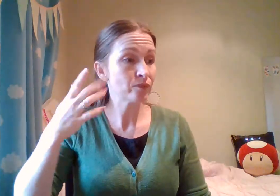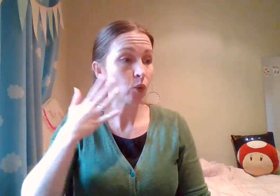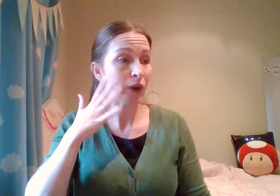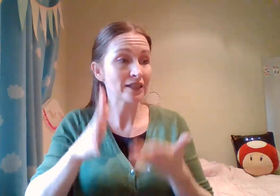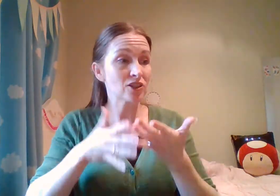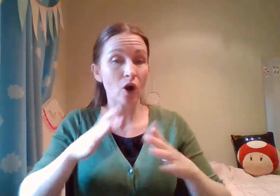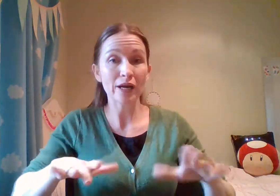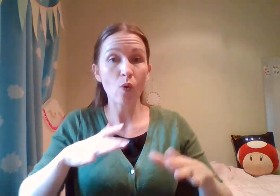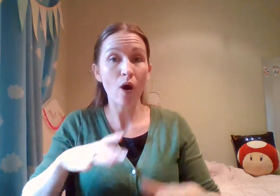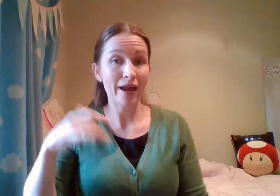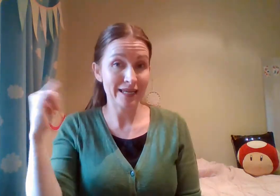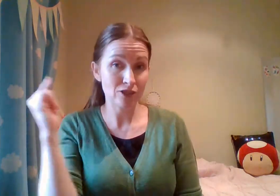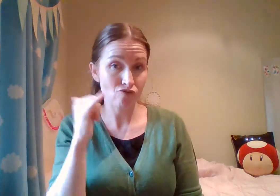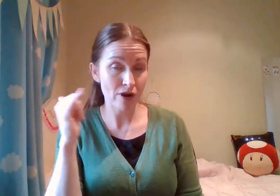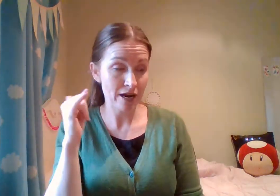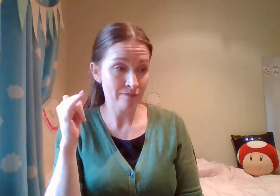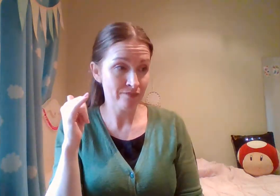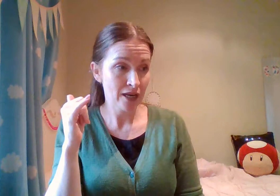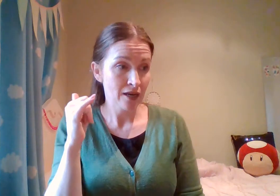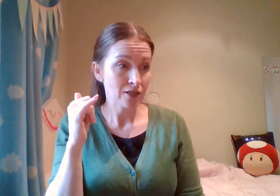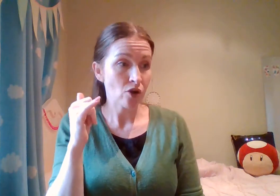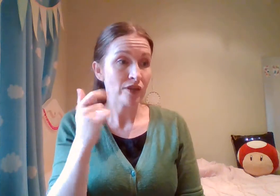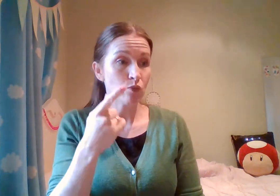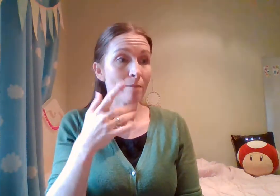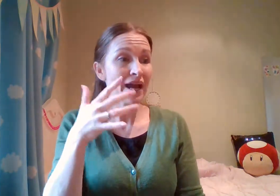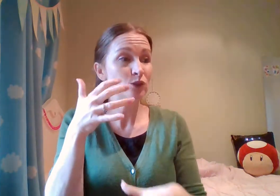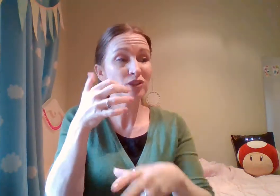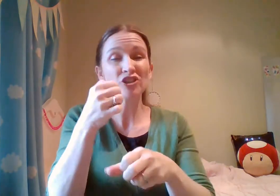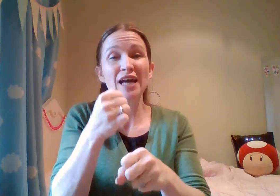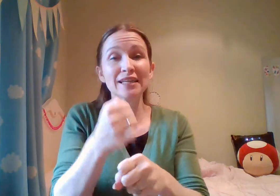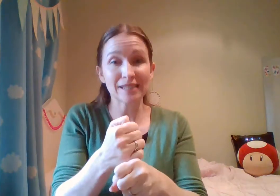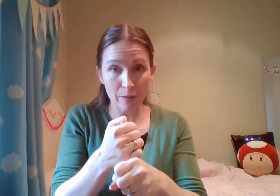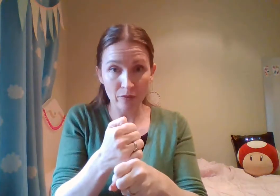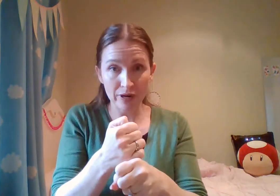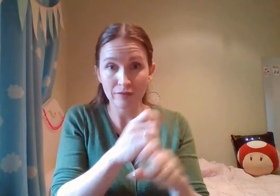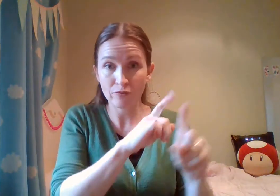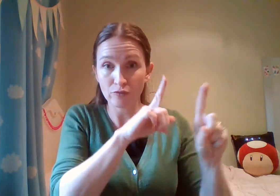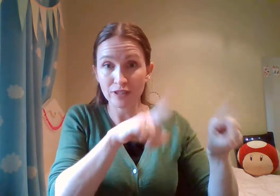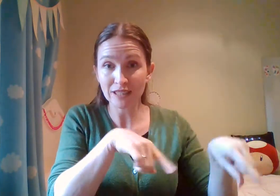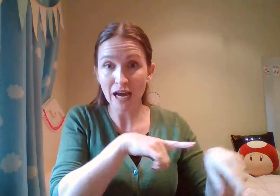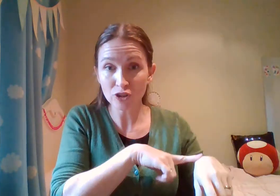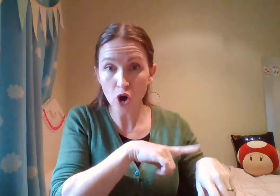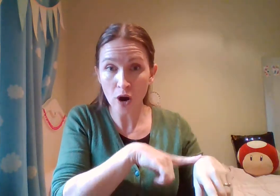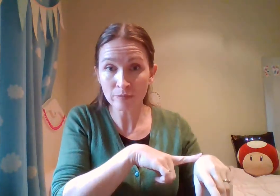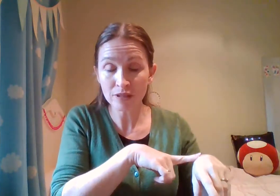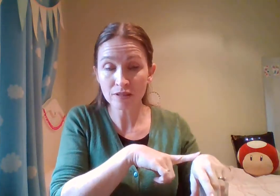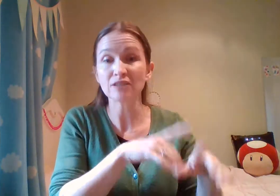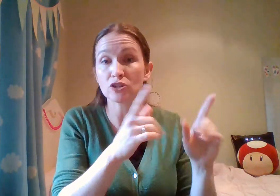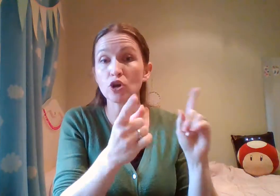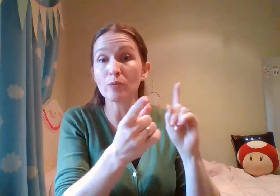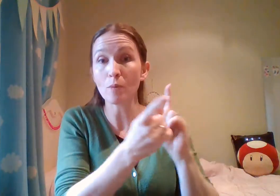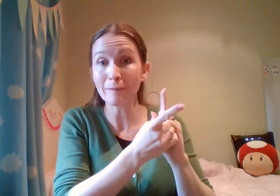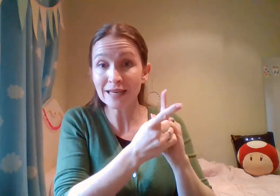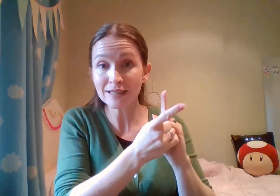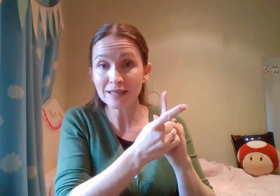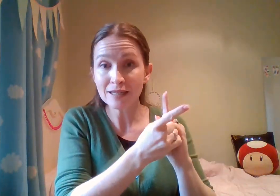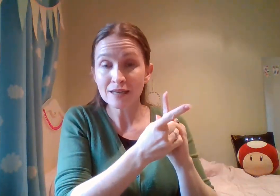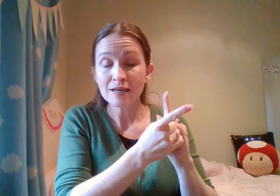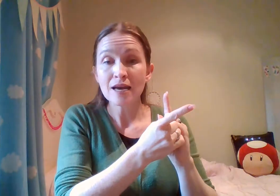When it's signing choir, it's green. So there's one page with just a summary for start times. That's the time you'll meet,